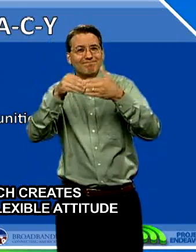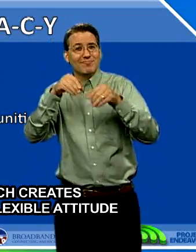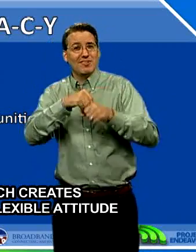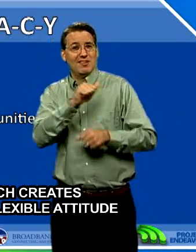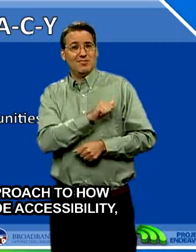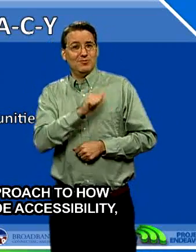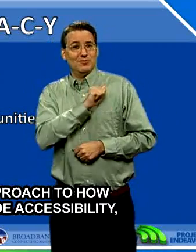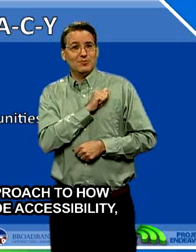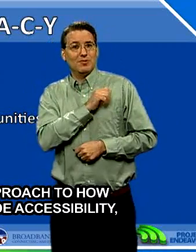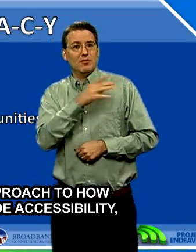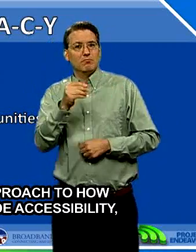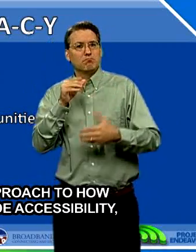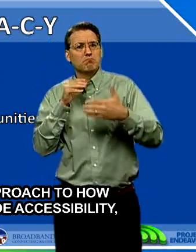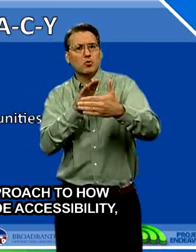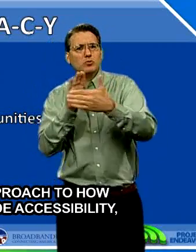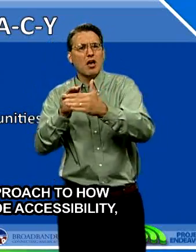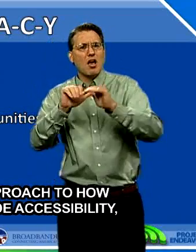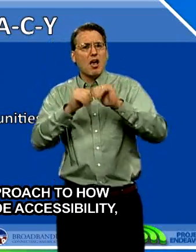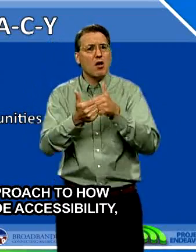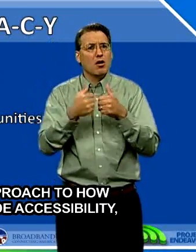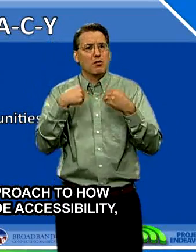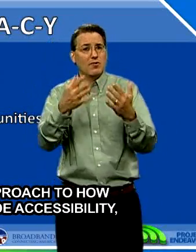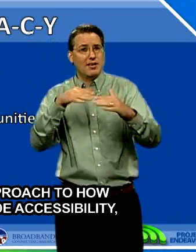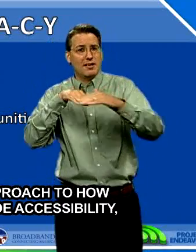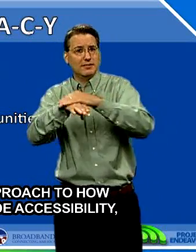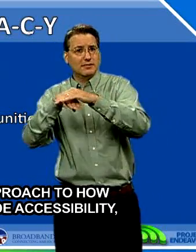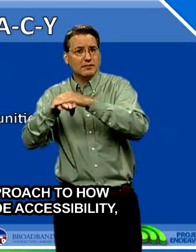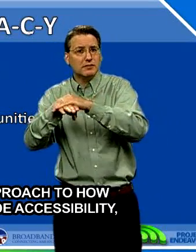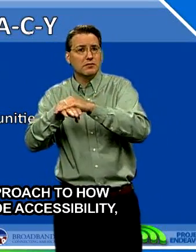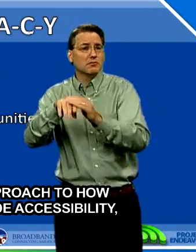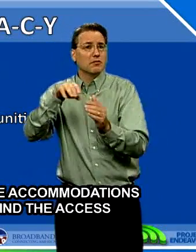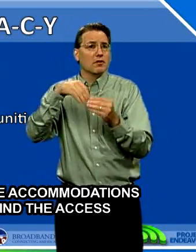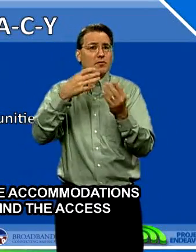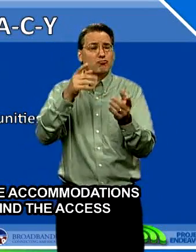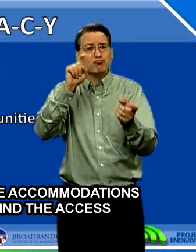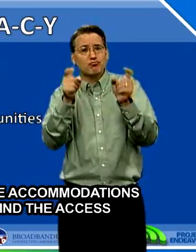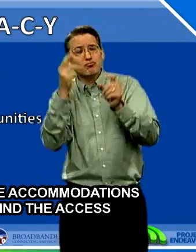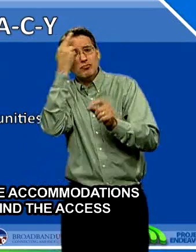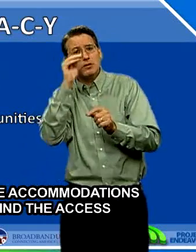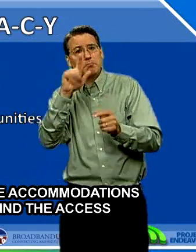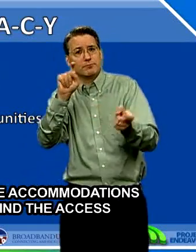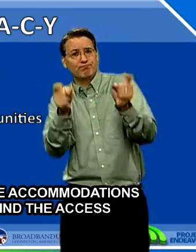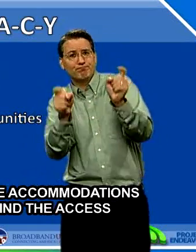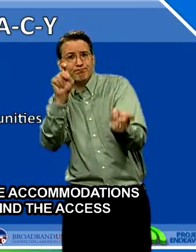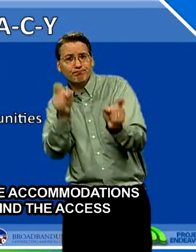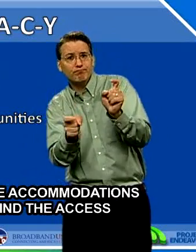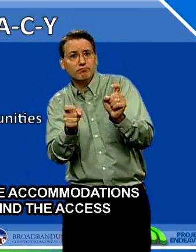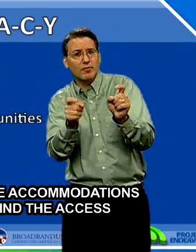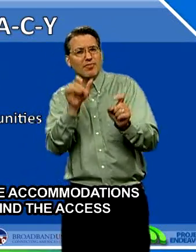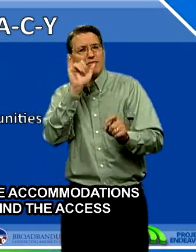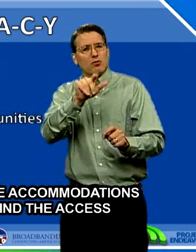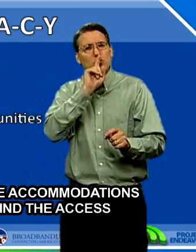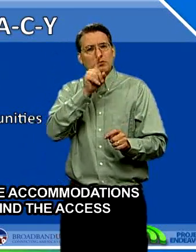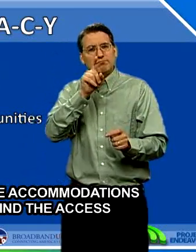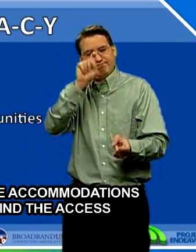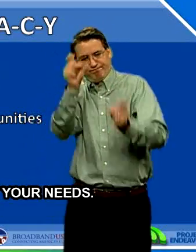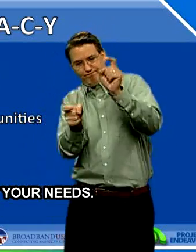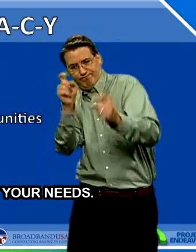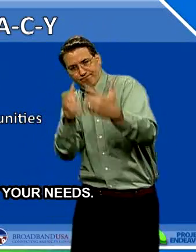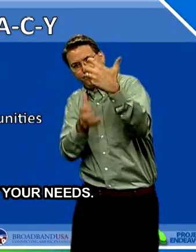flexible attitude and approach to how to provide accessibility, reasonable accommodations, and refine the access to fit